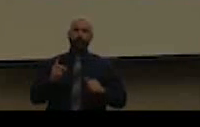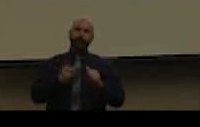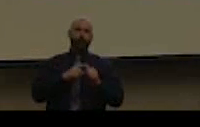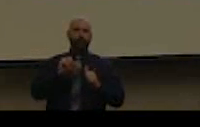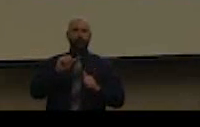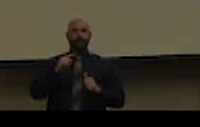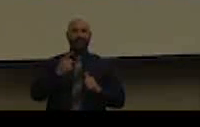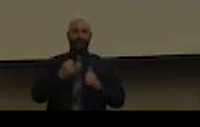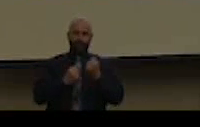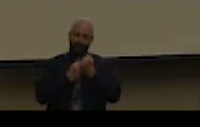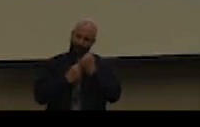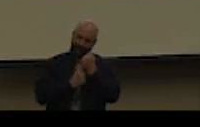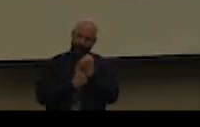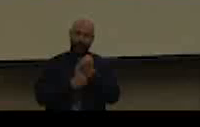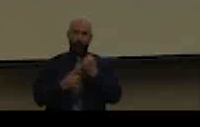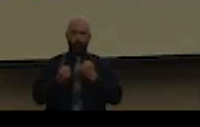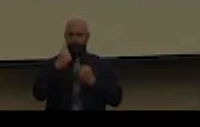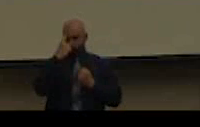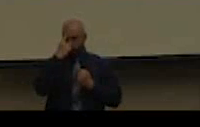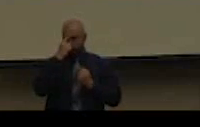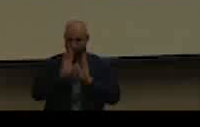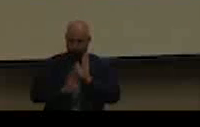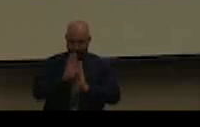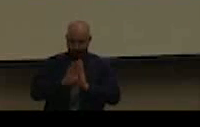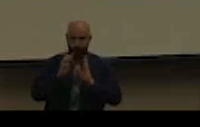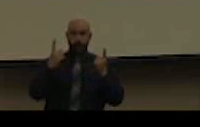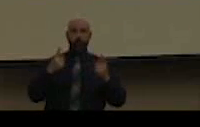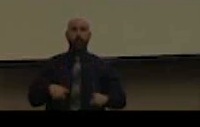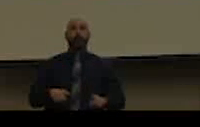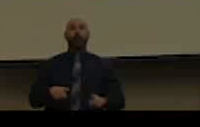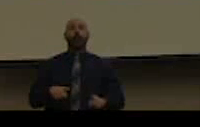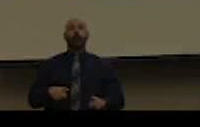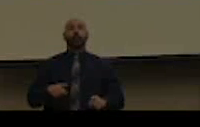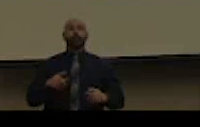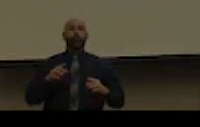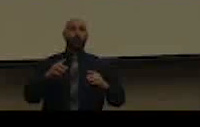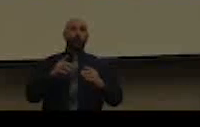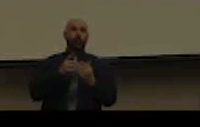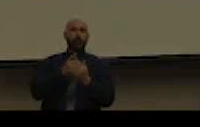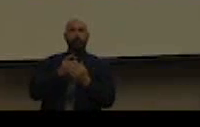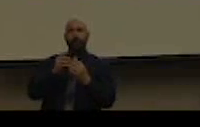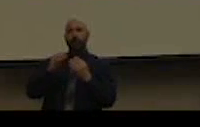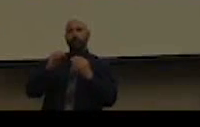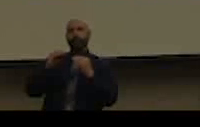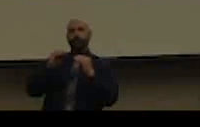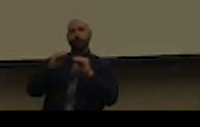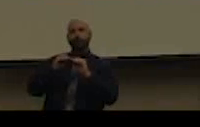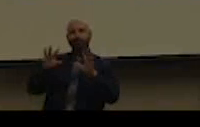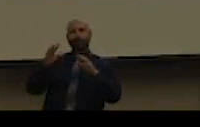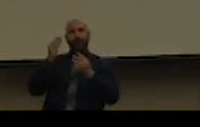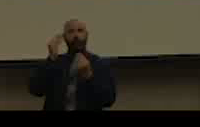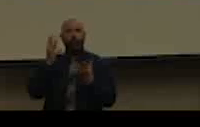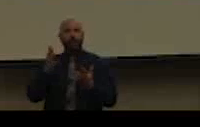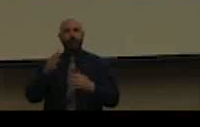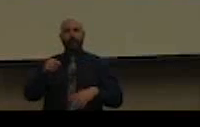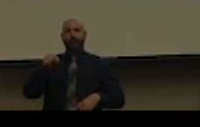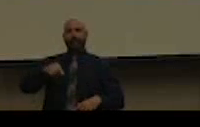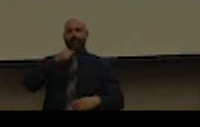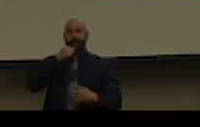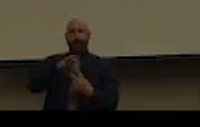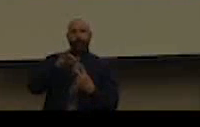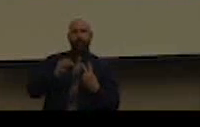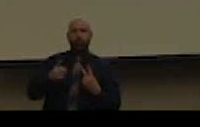the brain development is occurring. And so getting people to think of that, this not as an optional thing that we do 1 year if it's